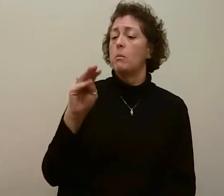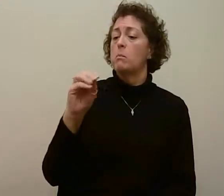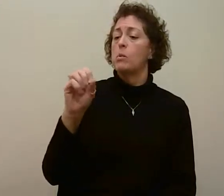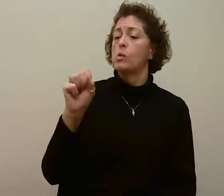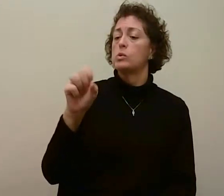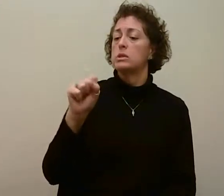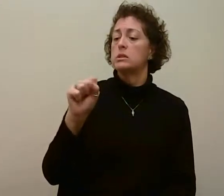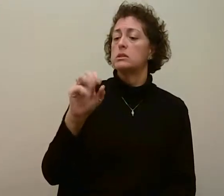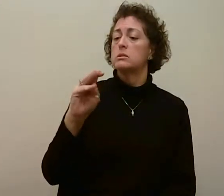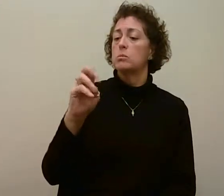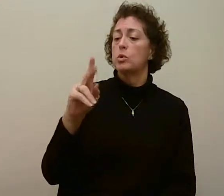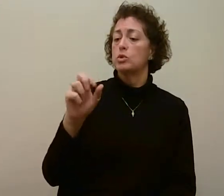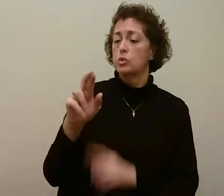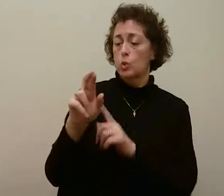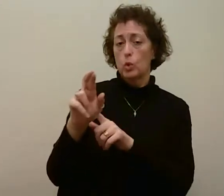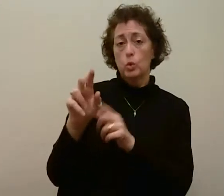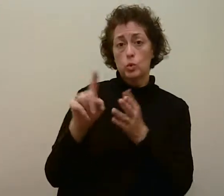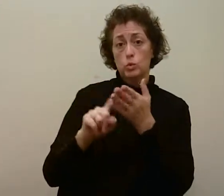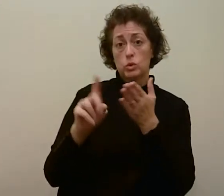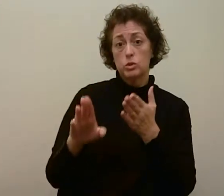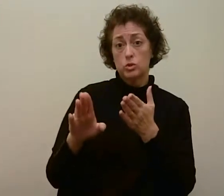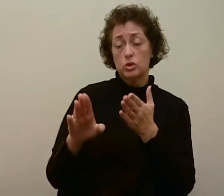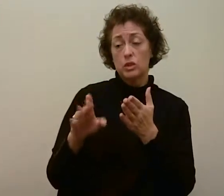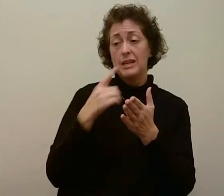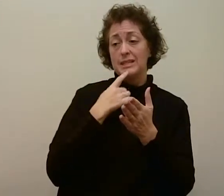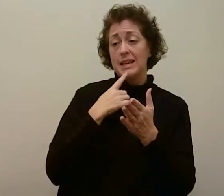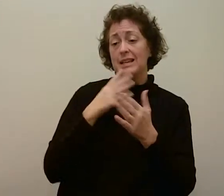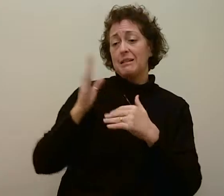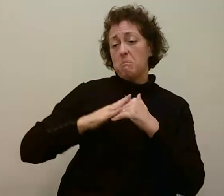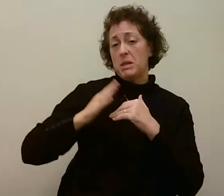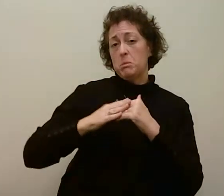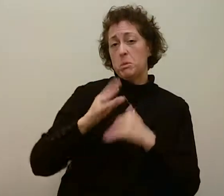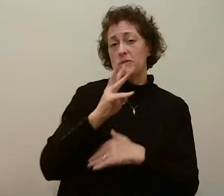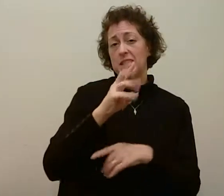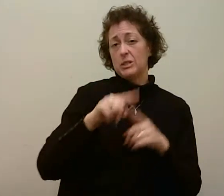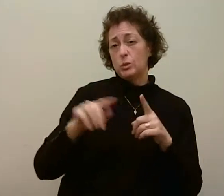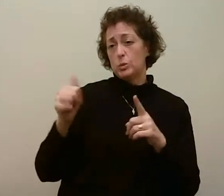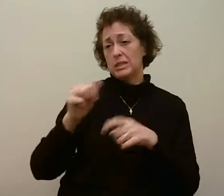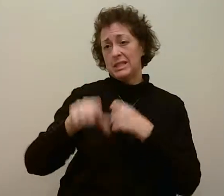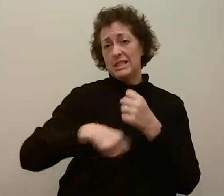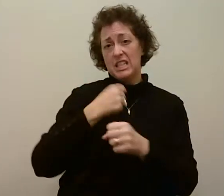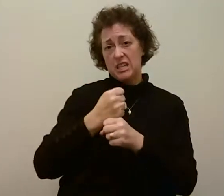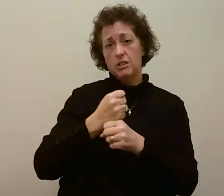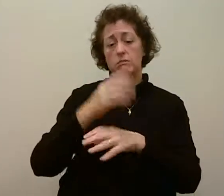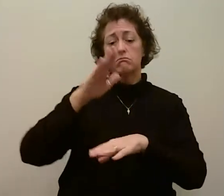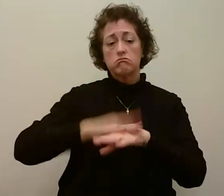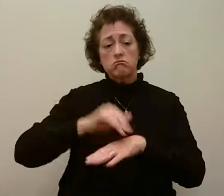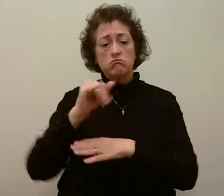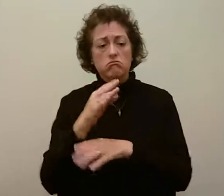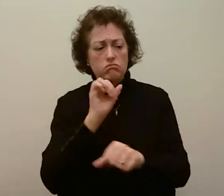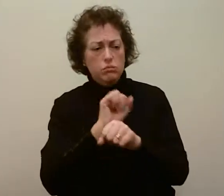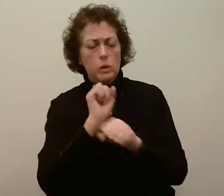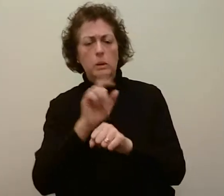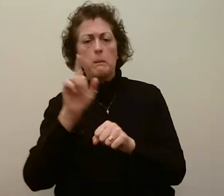on-the-job work needs to occur for an individual to be recognized as a real expert in conference